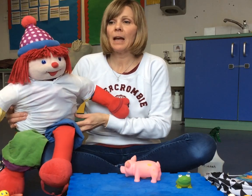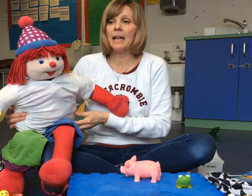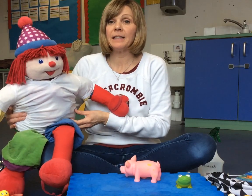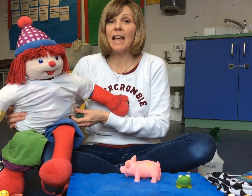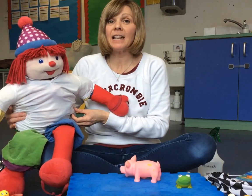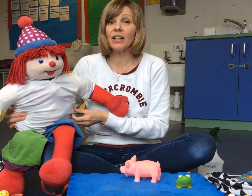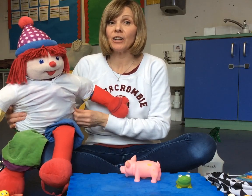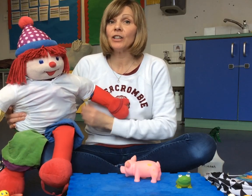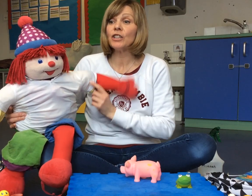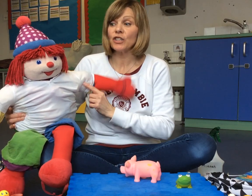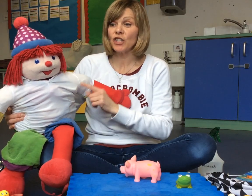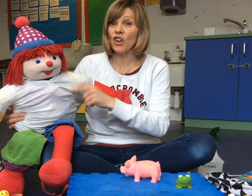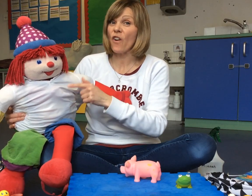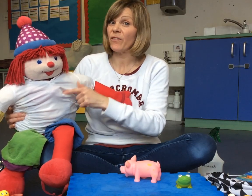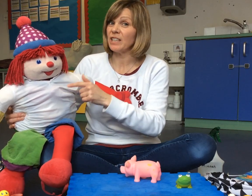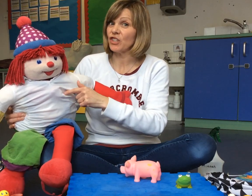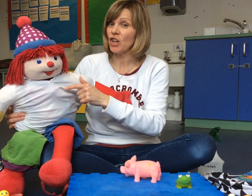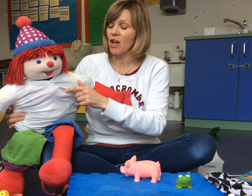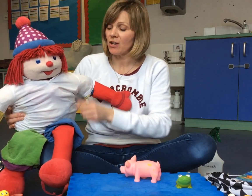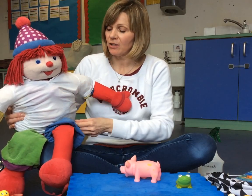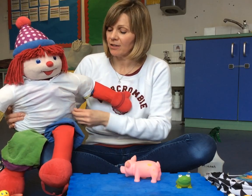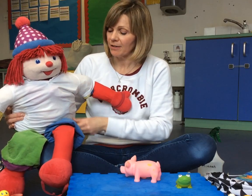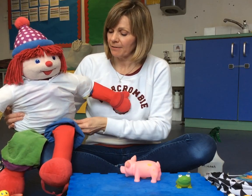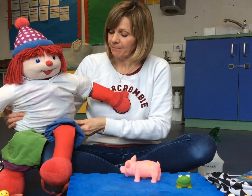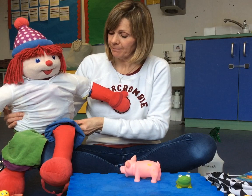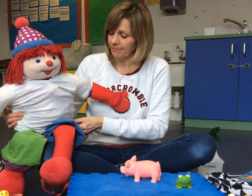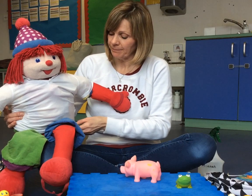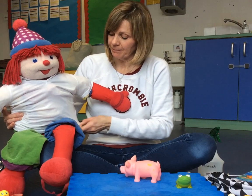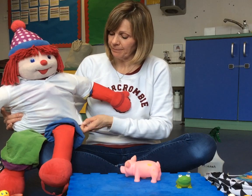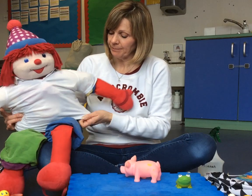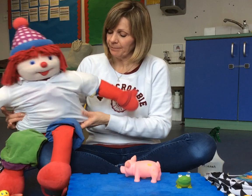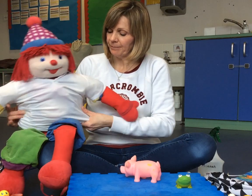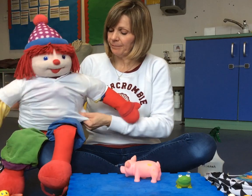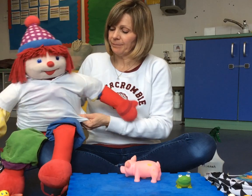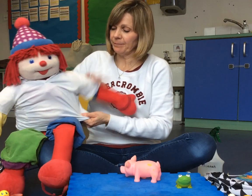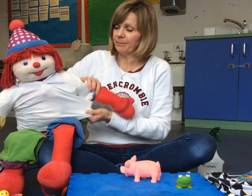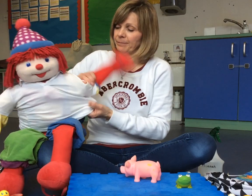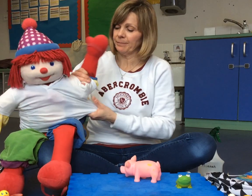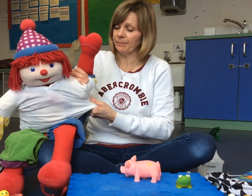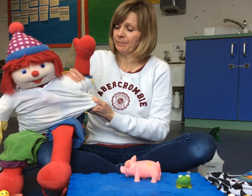and Nelligan took off his shirt.